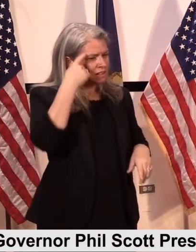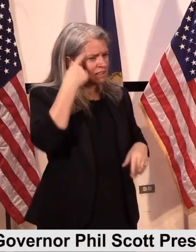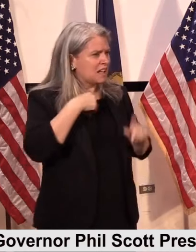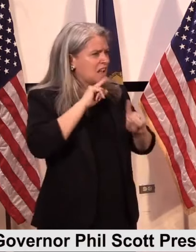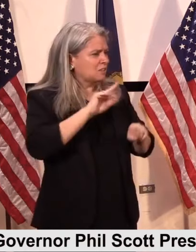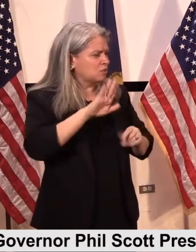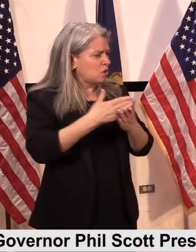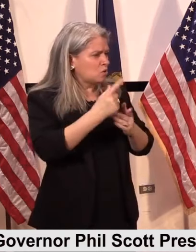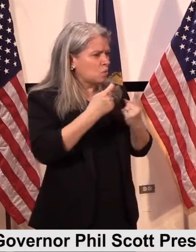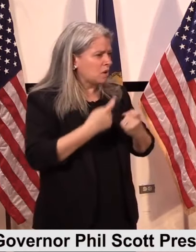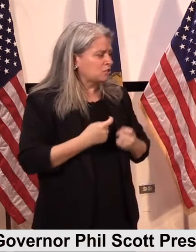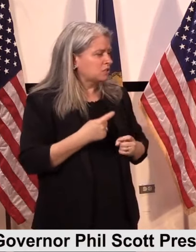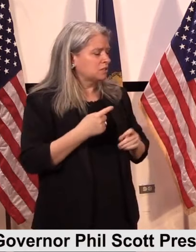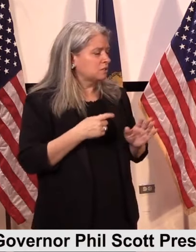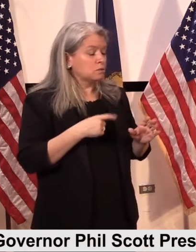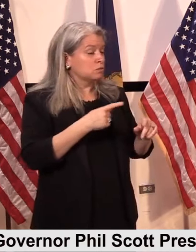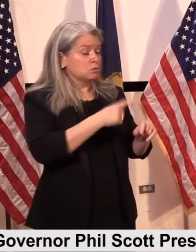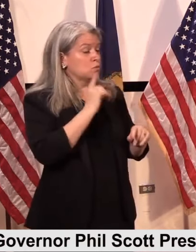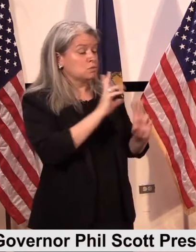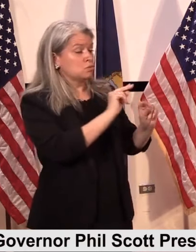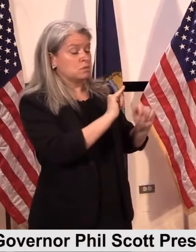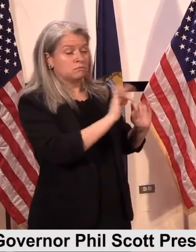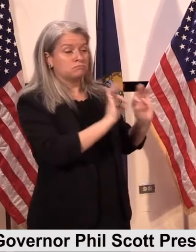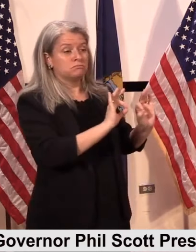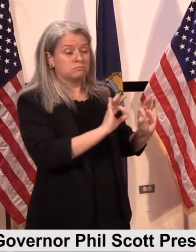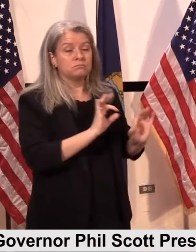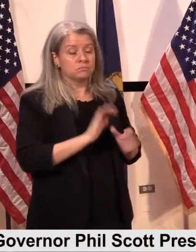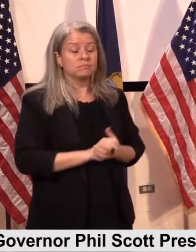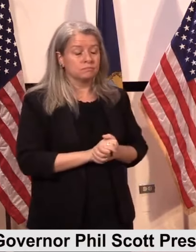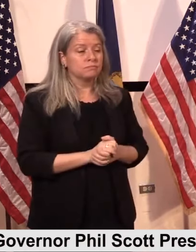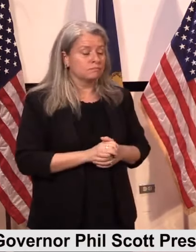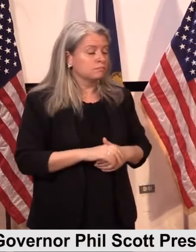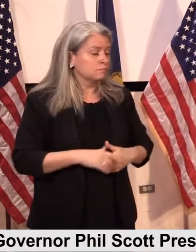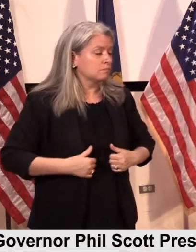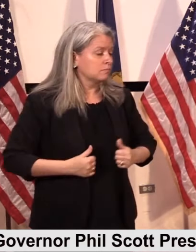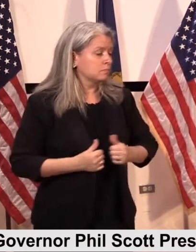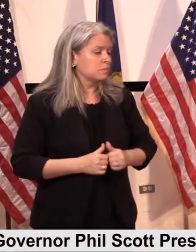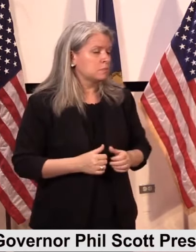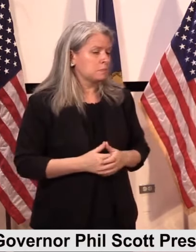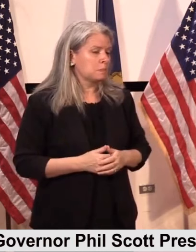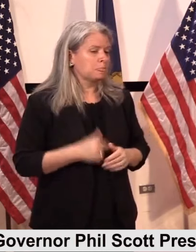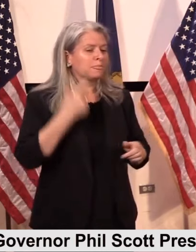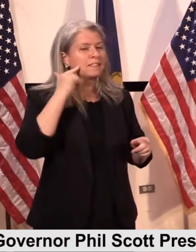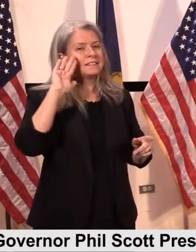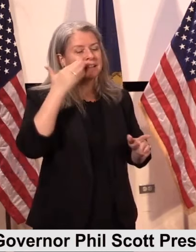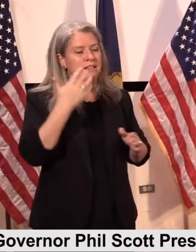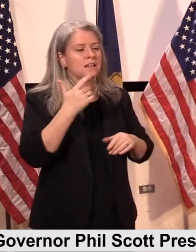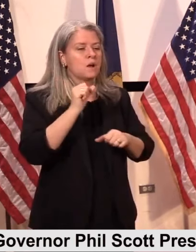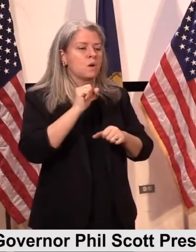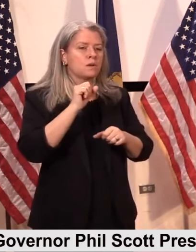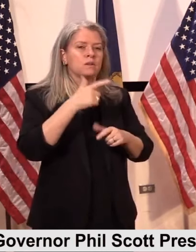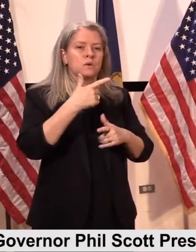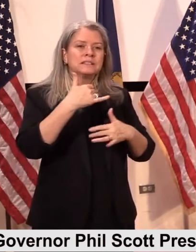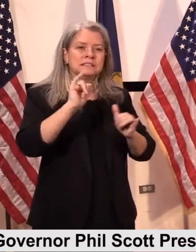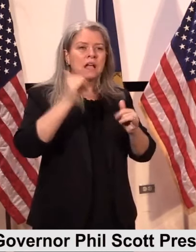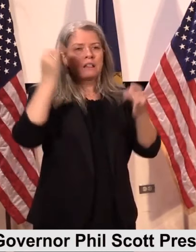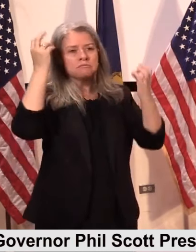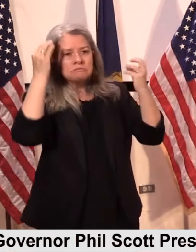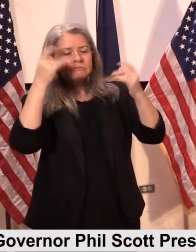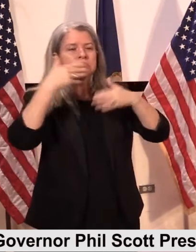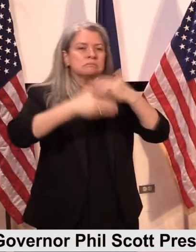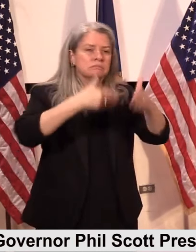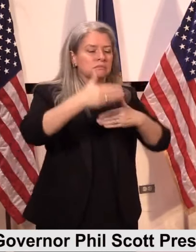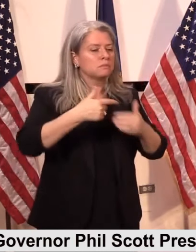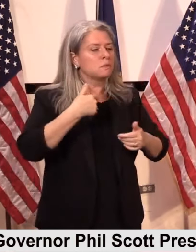but if I didn't, I can get back to you. That is very helpful. It sounds like it's a work in progress, and I know a lot of people